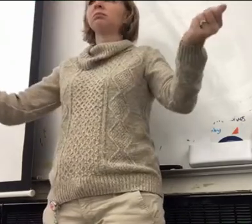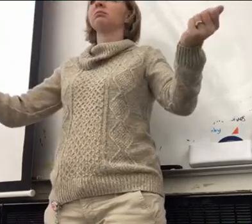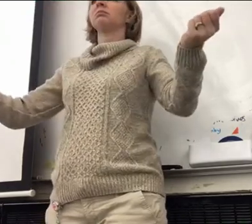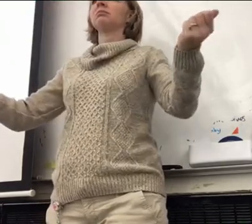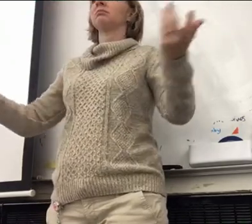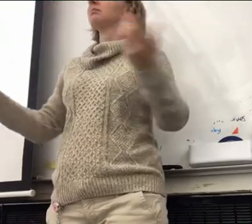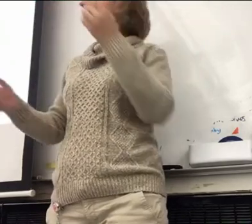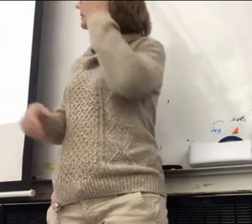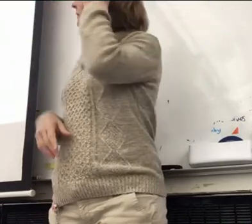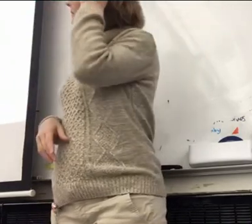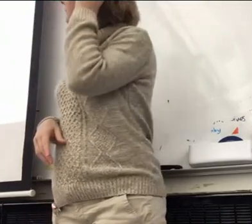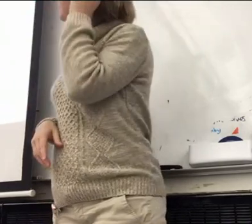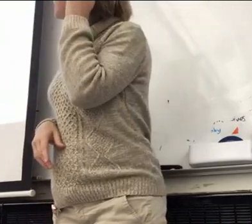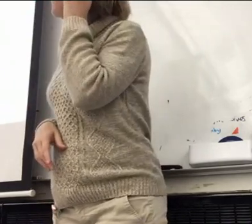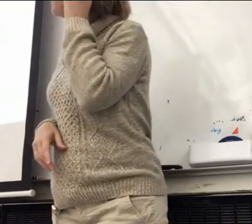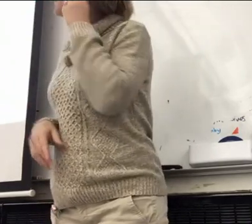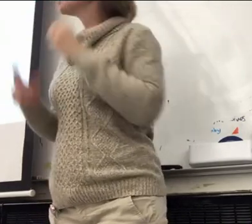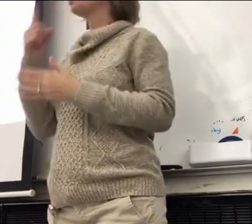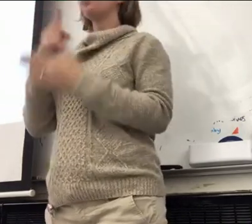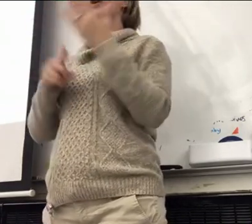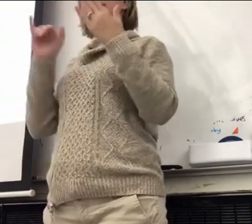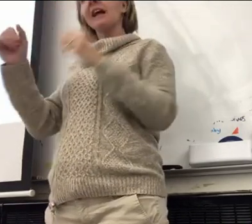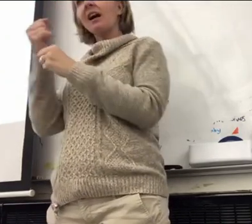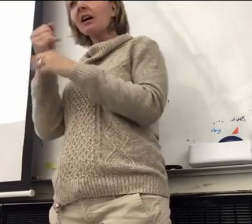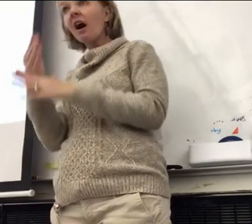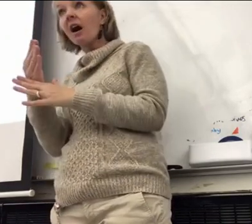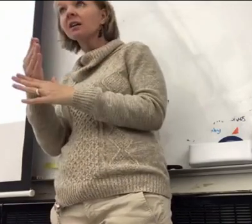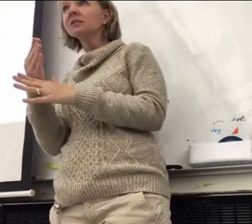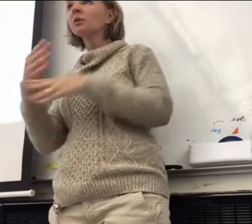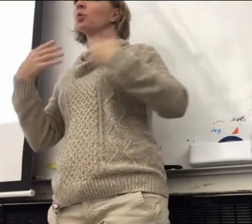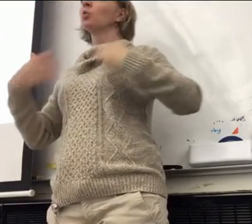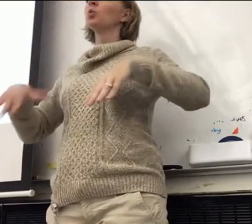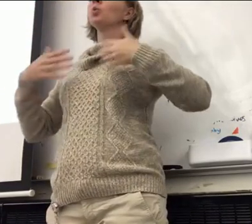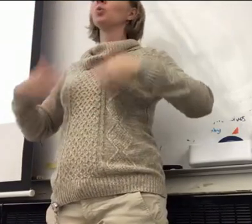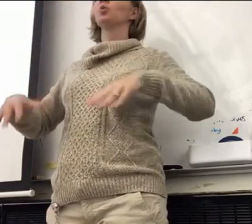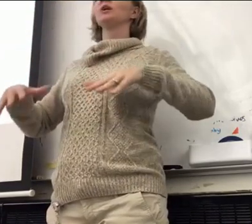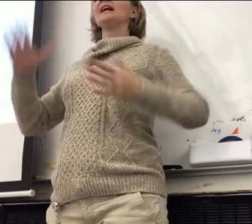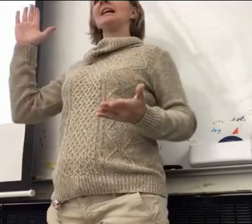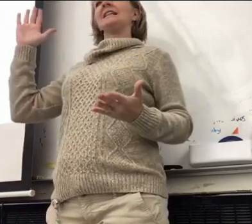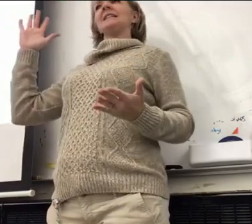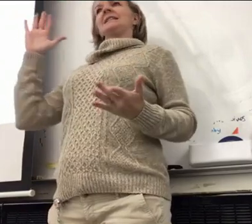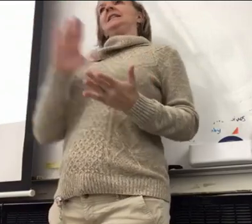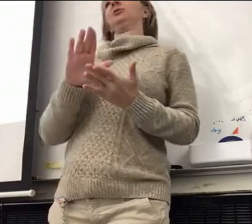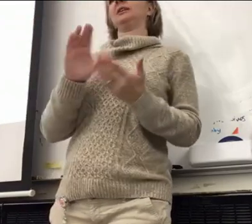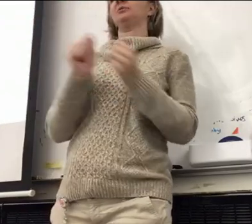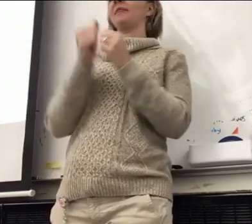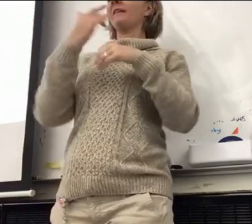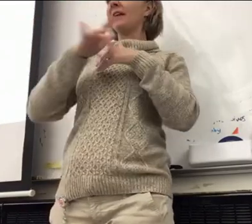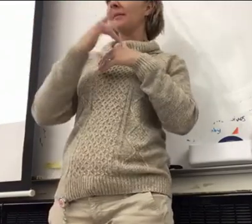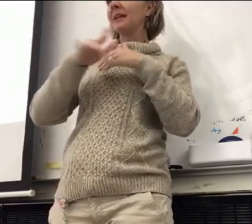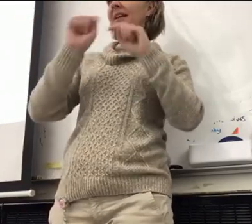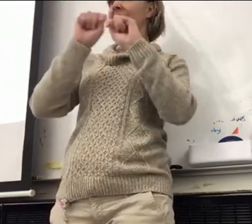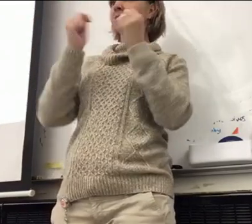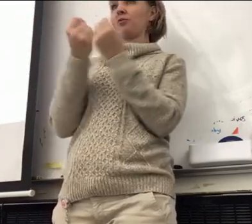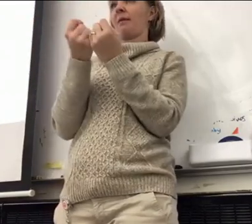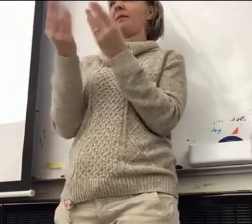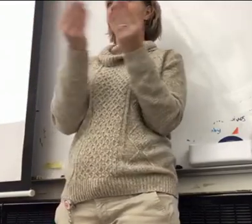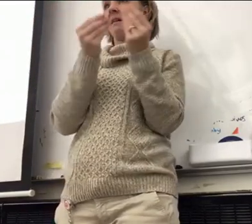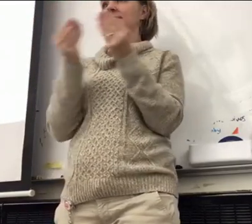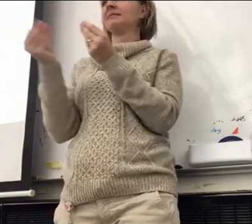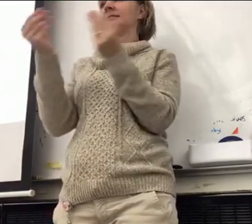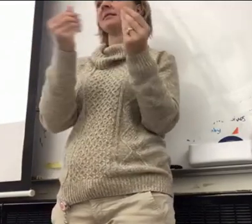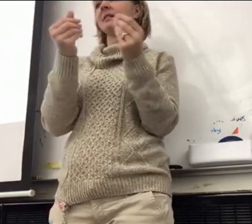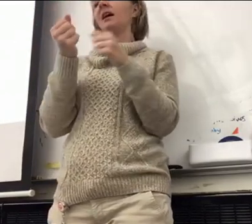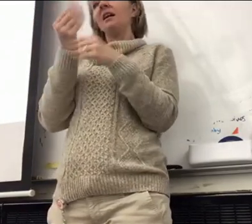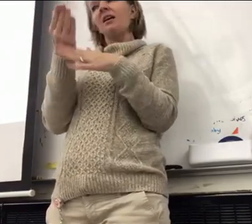gone. And basically what this is going to cause a massive decrease in the availability of tribal land. And it's